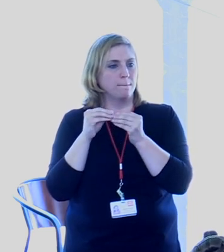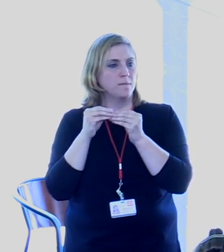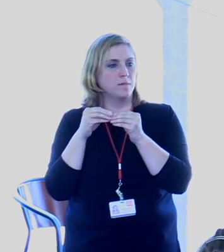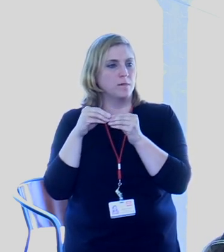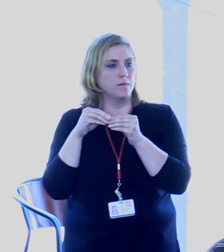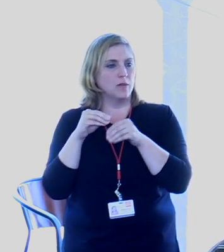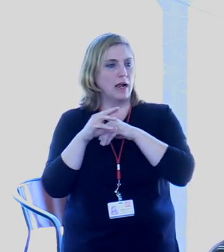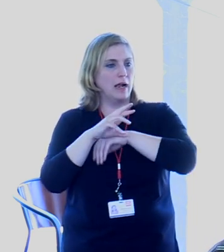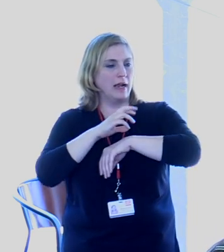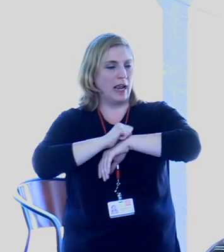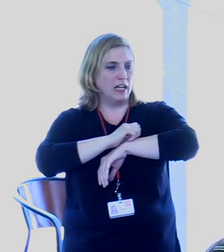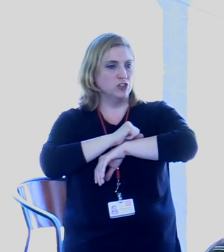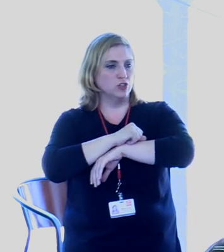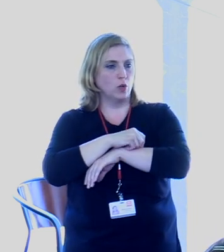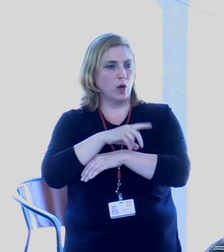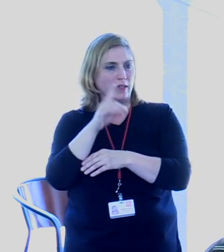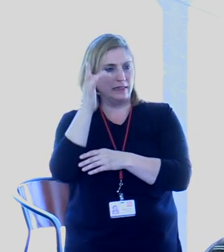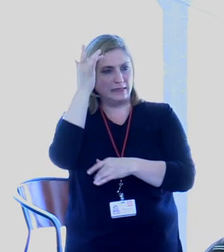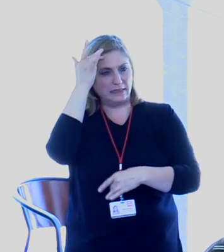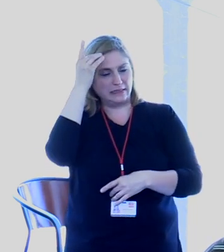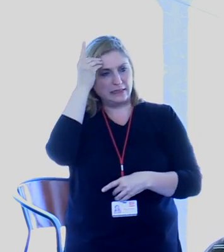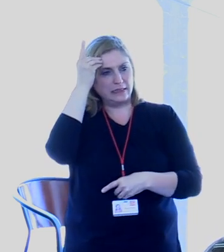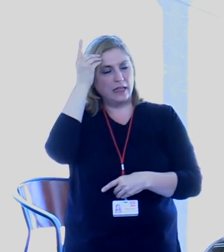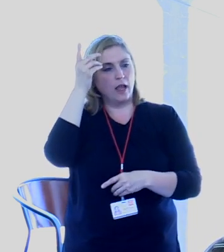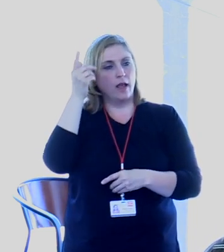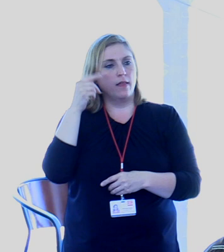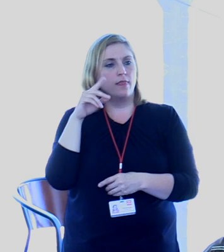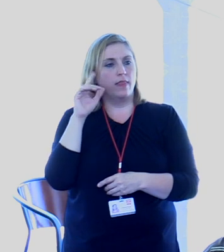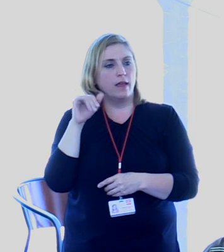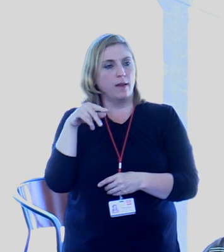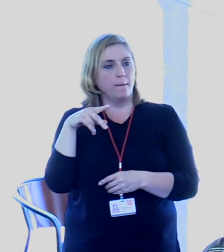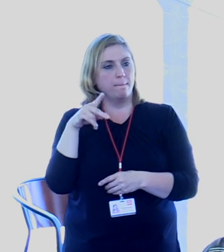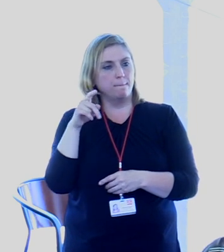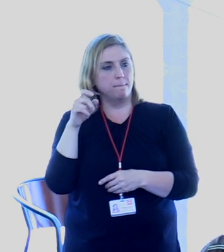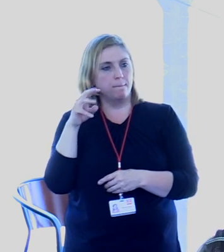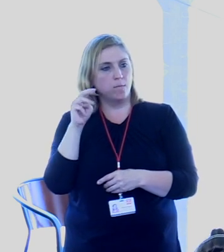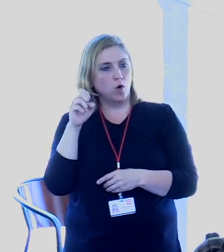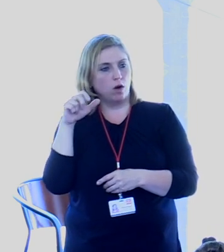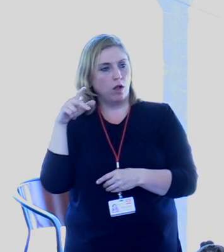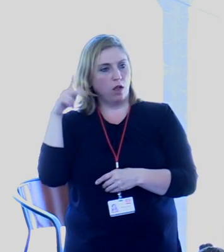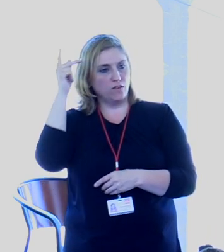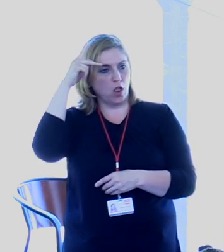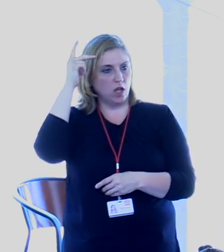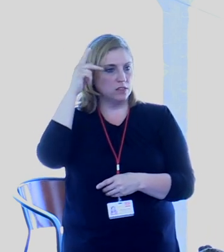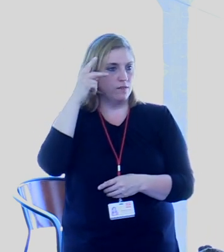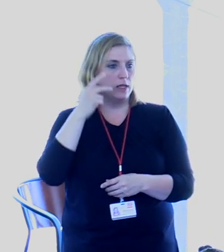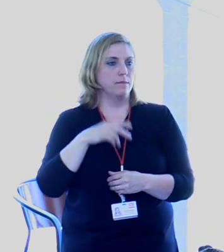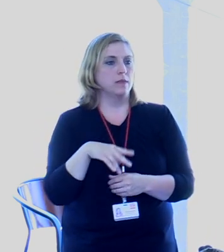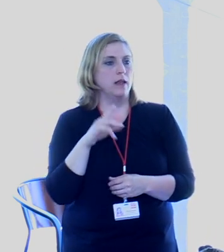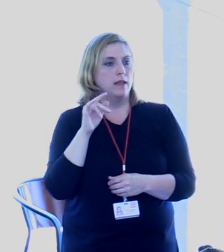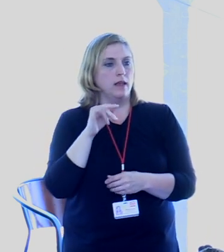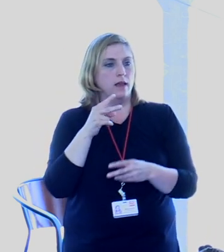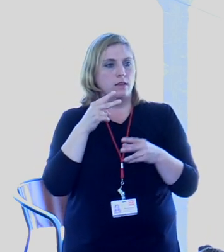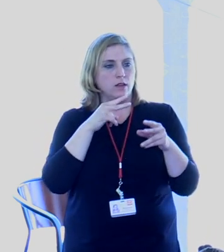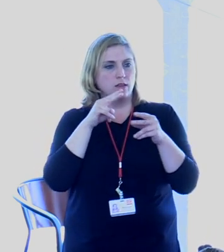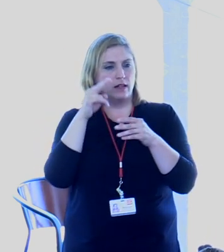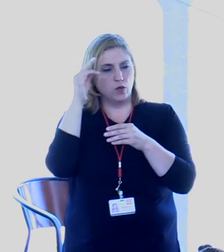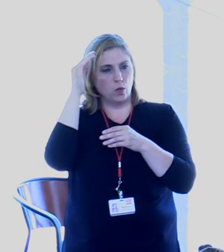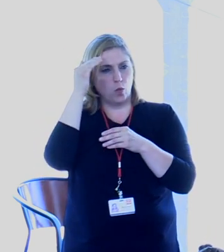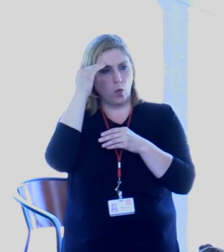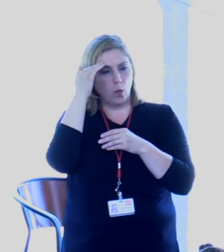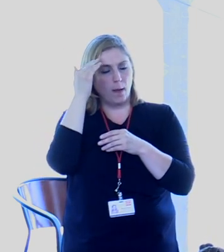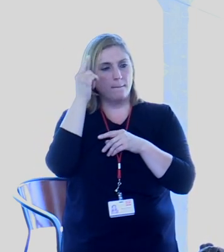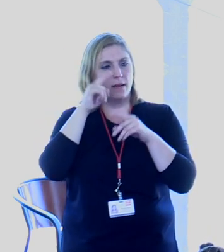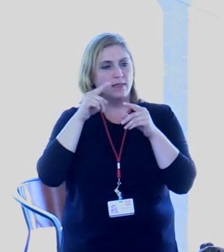some disease, okay? That's like moral philosophy, when we start to have a practical application of this purely speculative knowledge, but